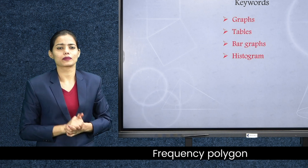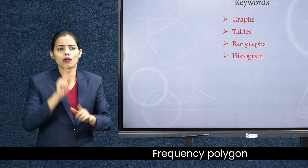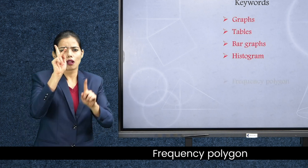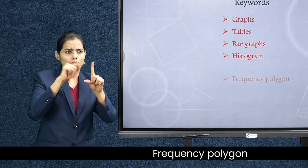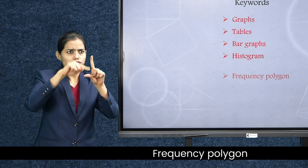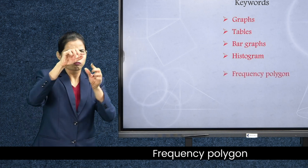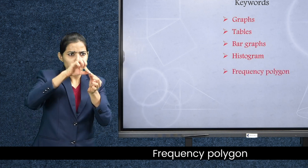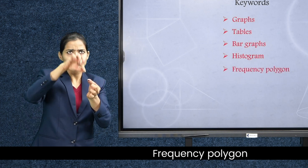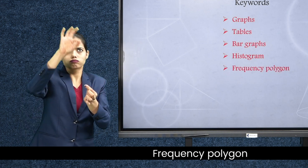frequency polygon,